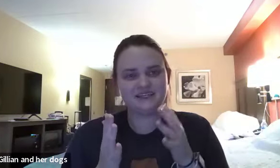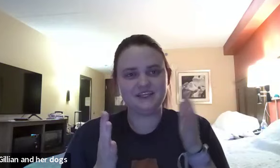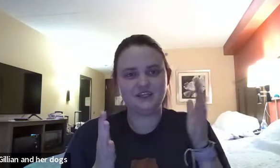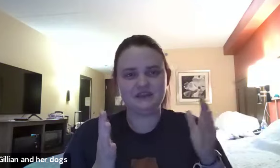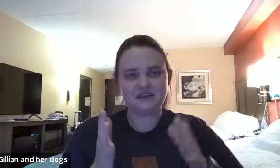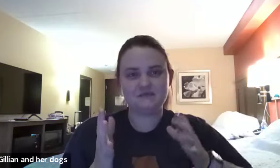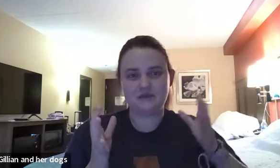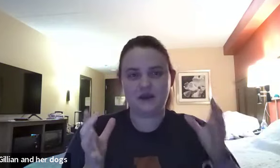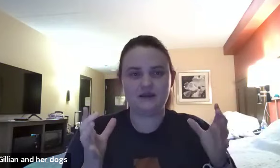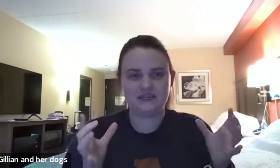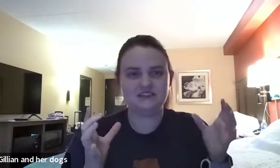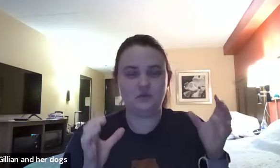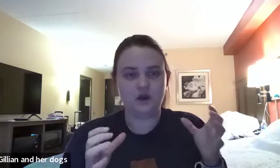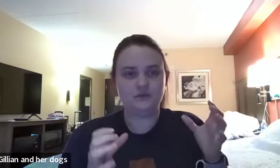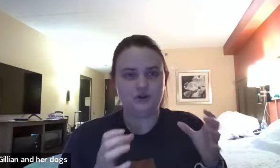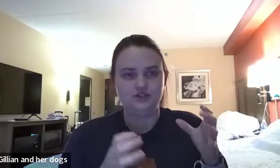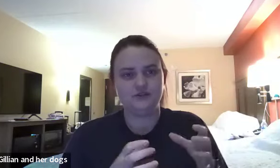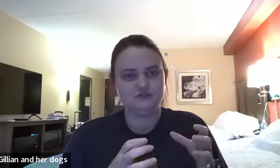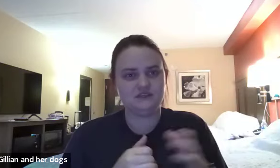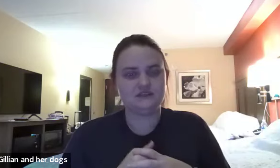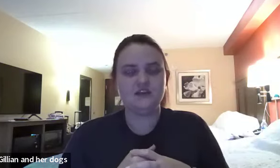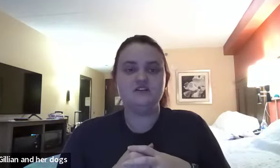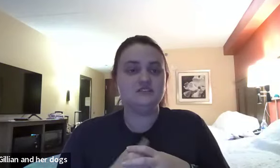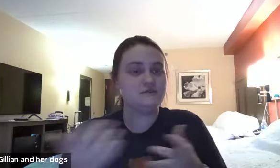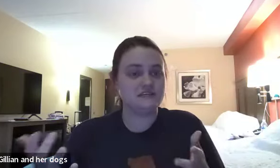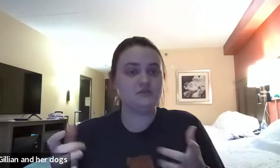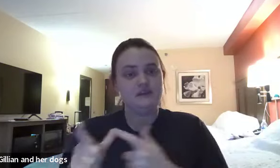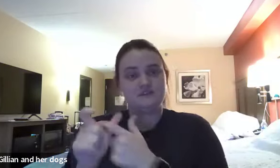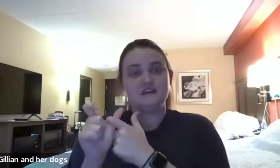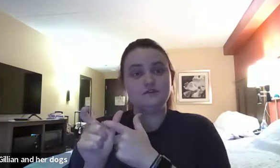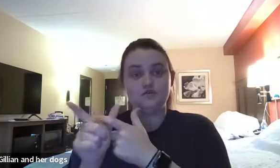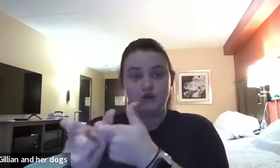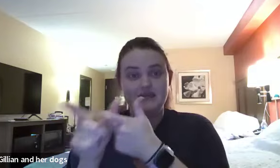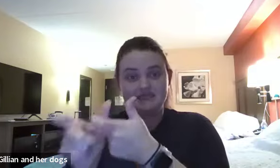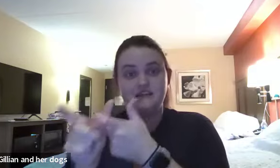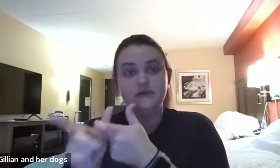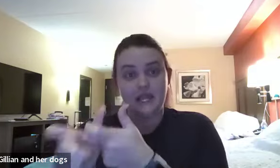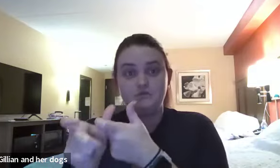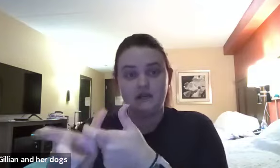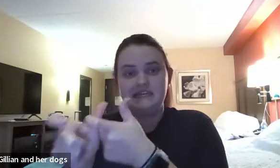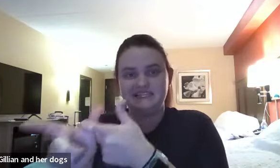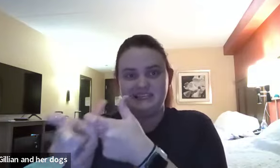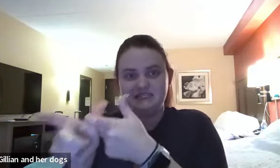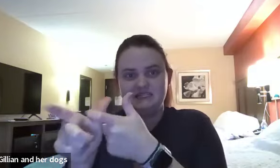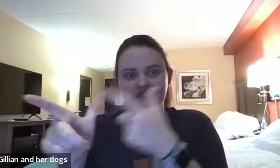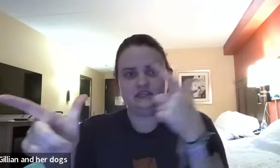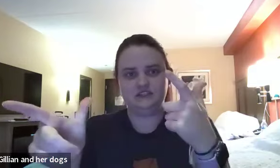basically you need to think about the context of what the word you're using is. So for example, like the sign for run itself, like I'm running, is this. It's like